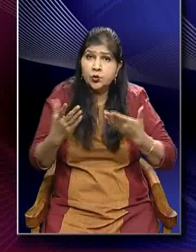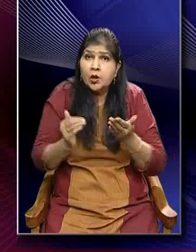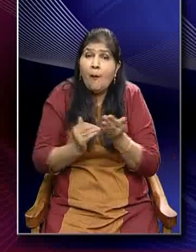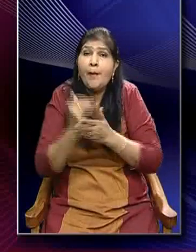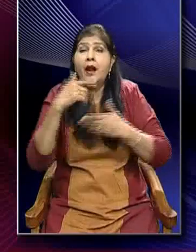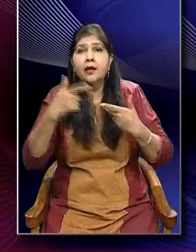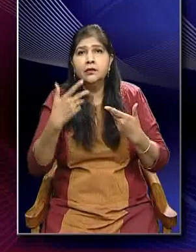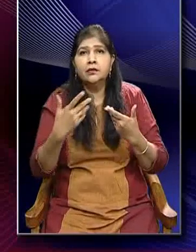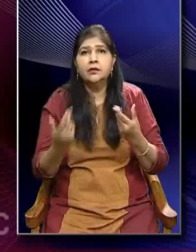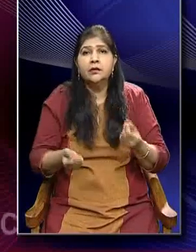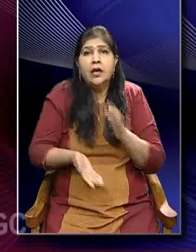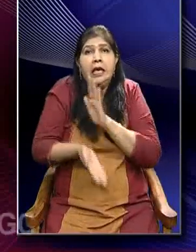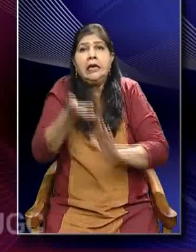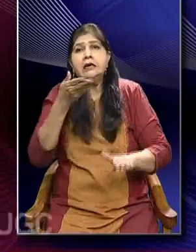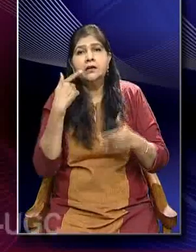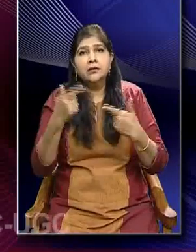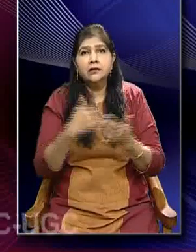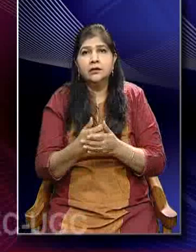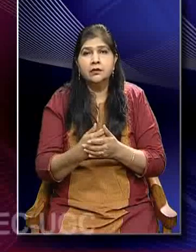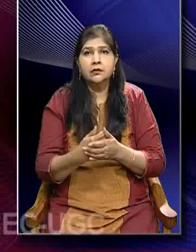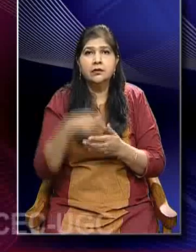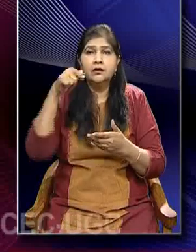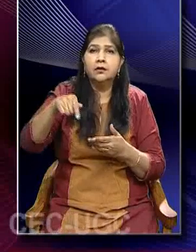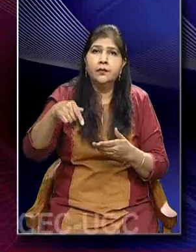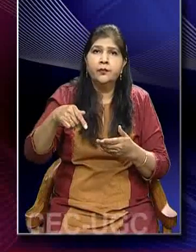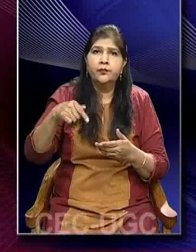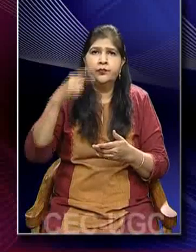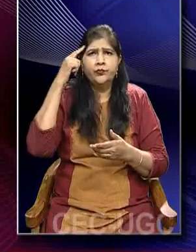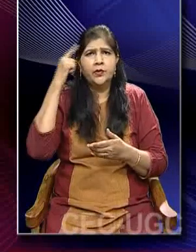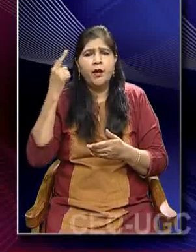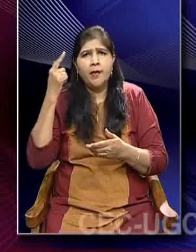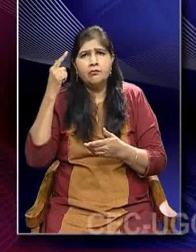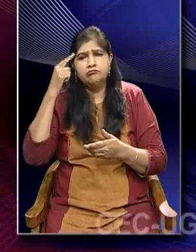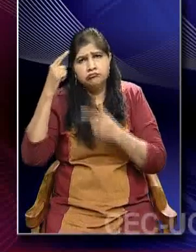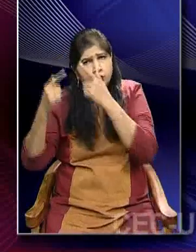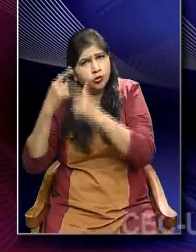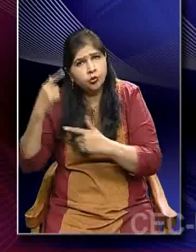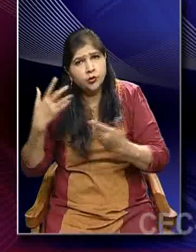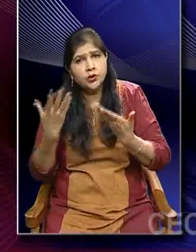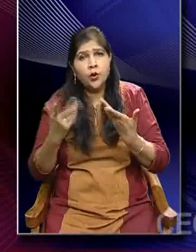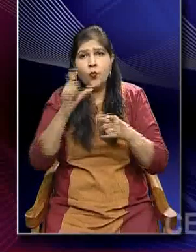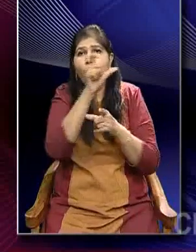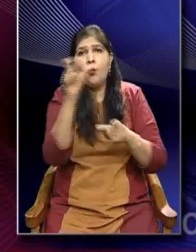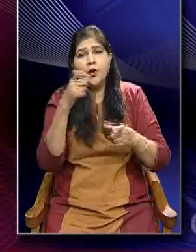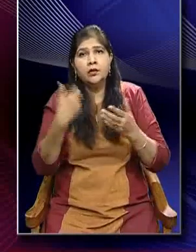intensification, increasing of consciousness